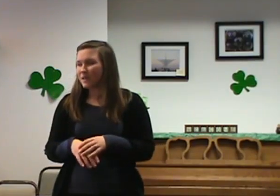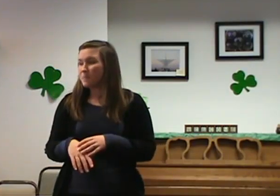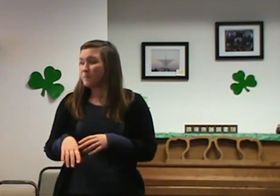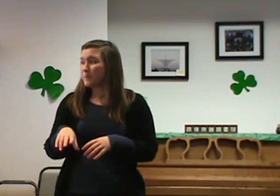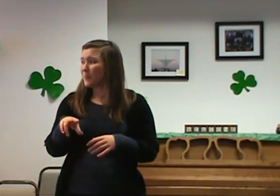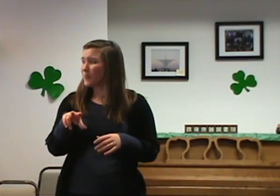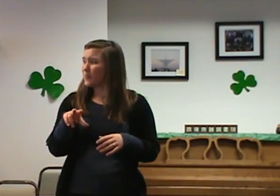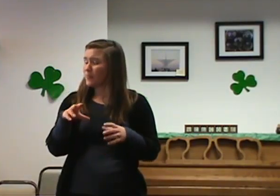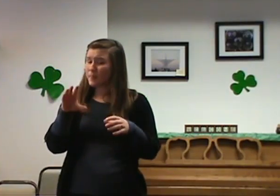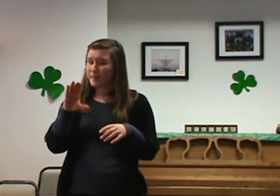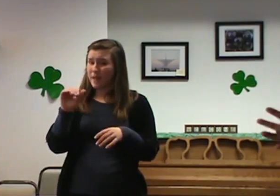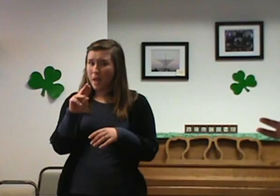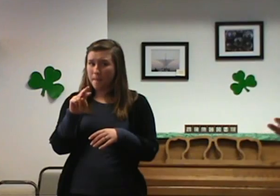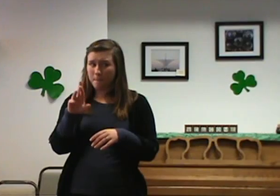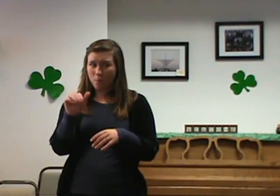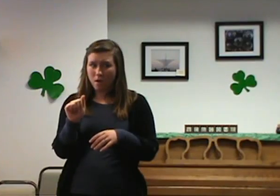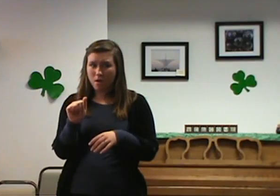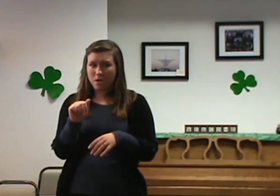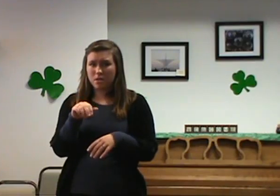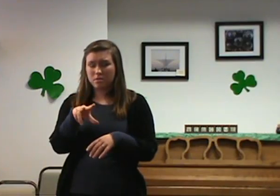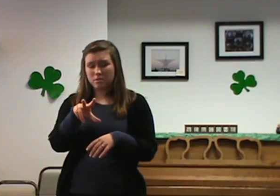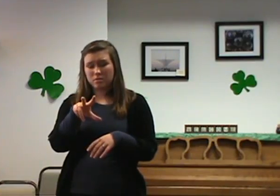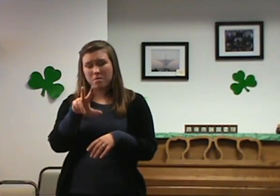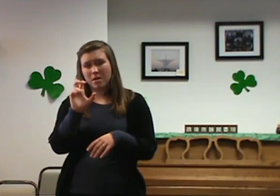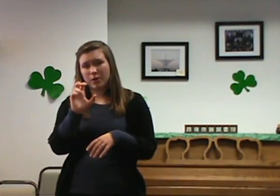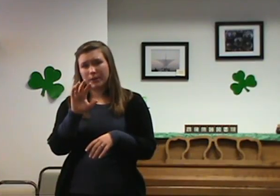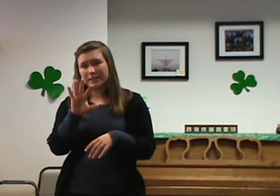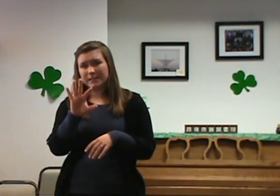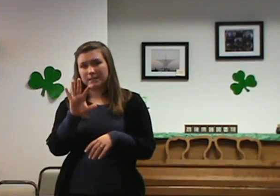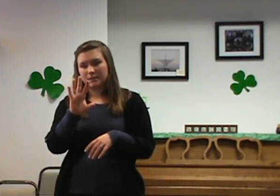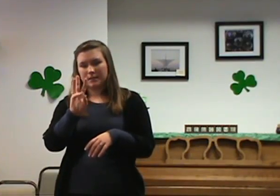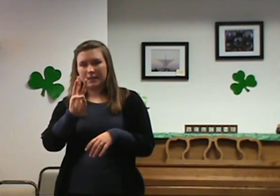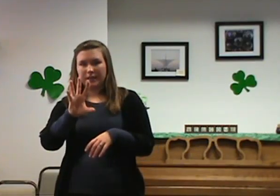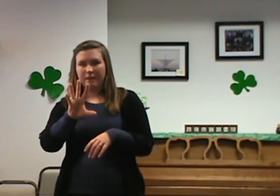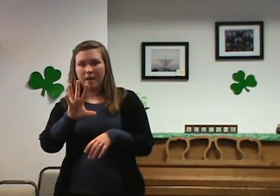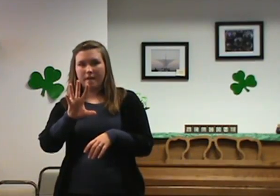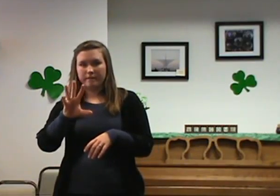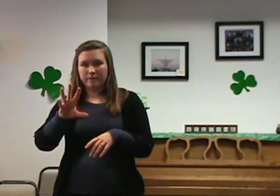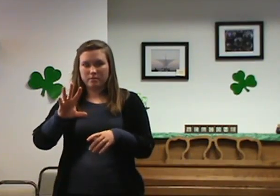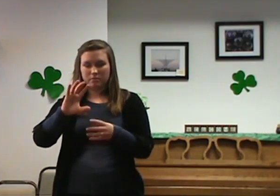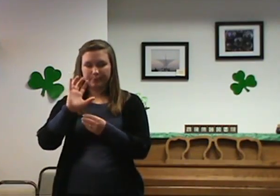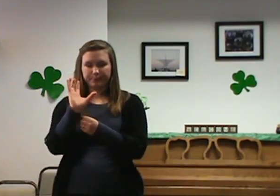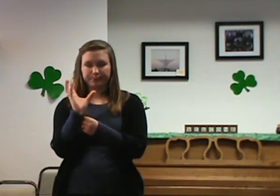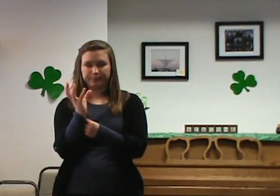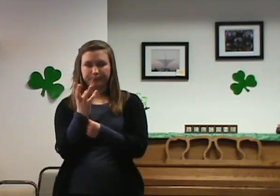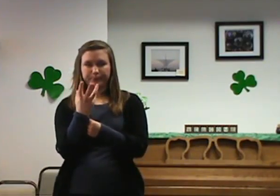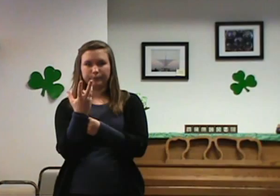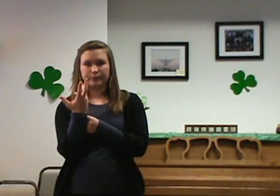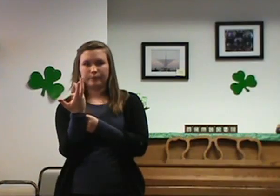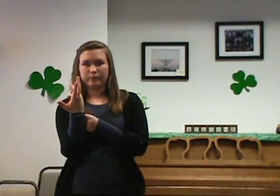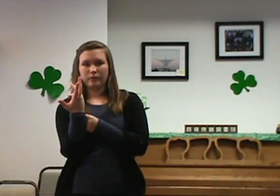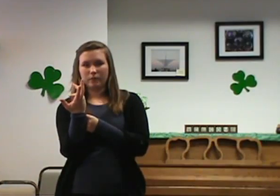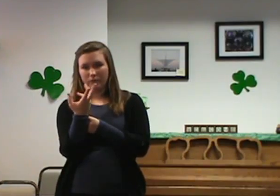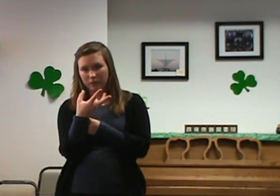that camera, you can turn it to see your face. I have one gentleman, when I said that, he came in a